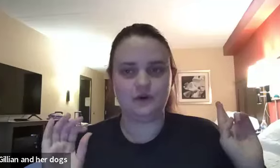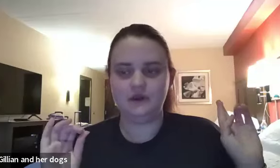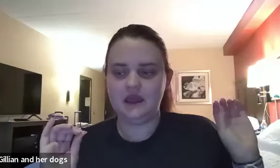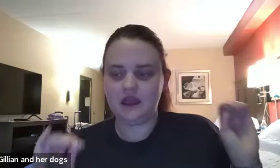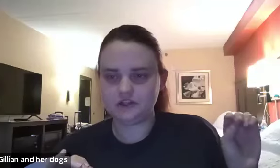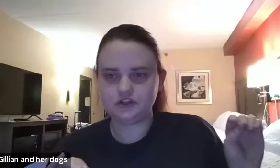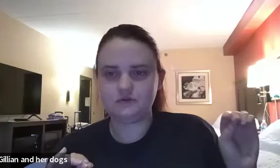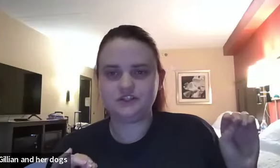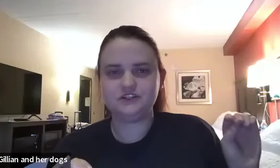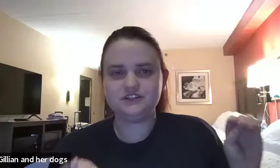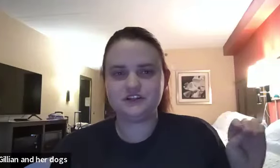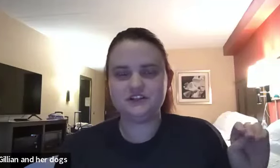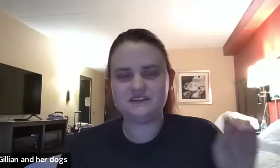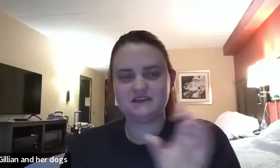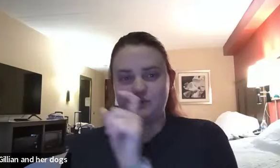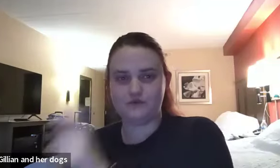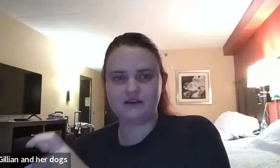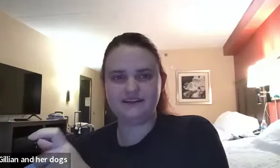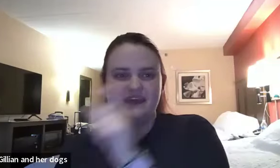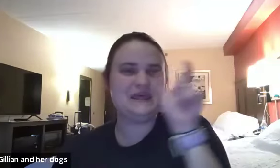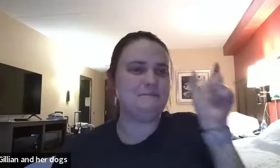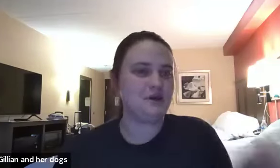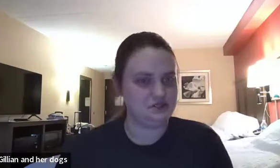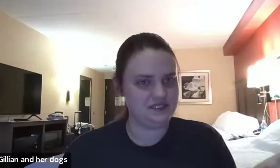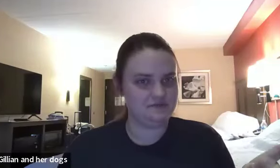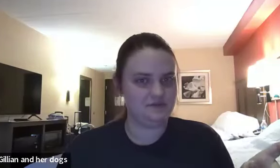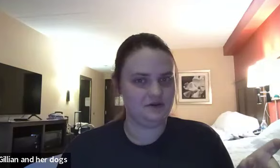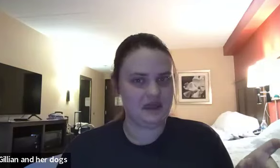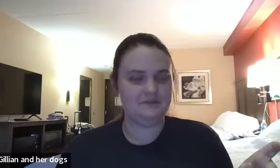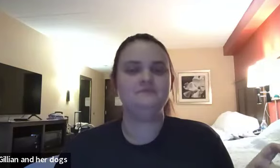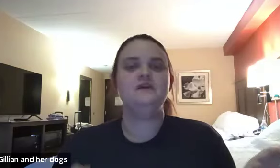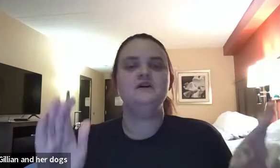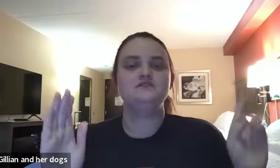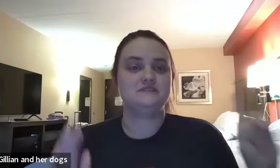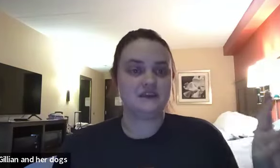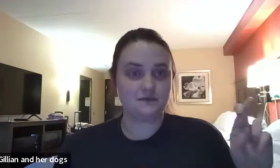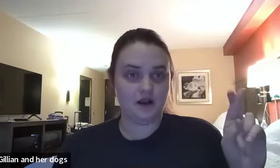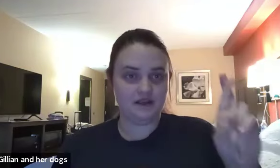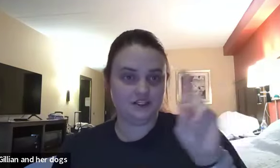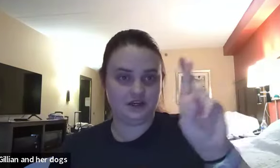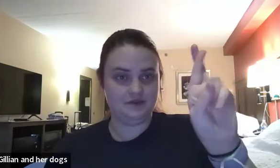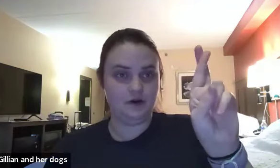for astronaut, what you're going to do is you're going to do the sign for rocket and then person. Okay. So the sign for rocket is you're going to have an